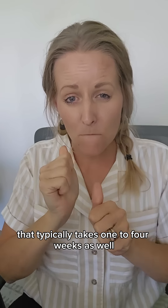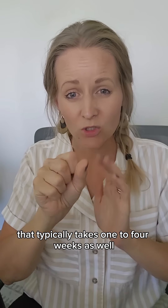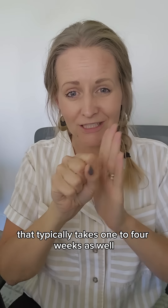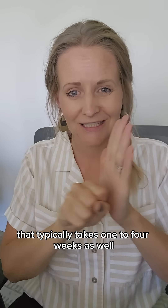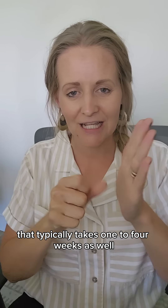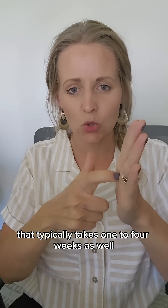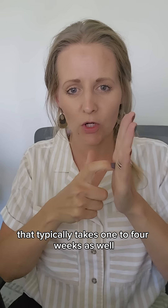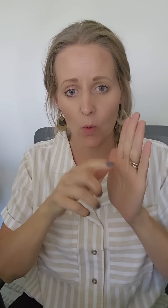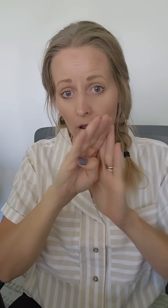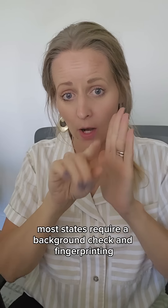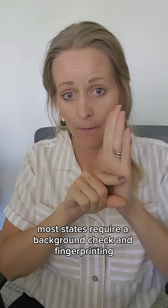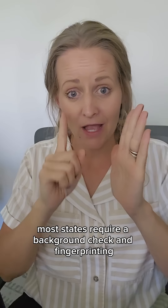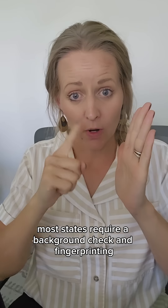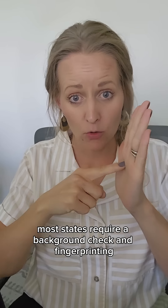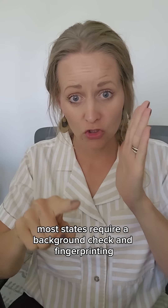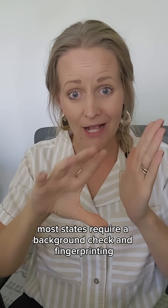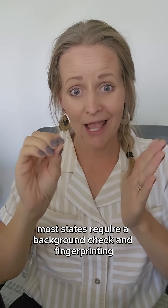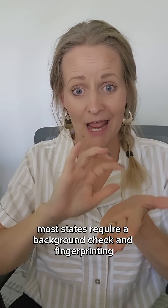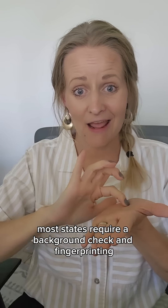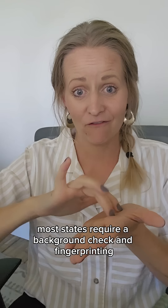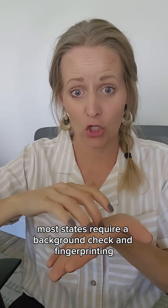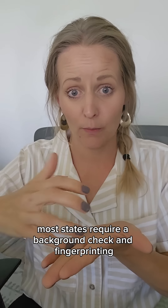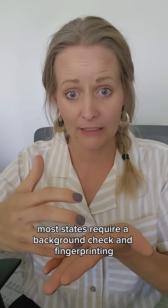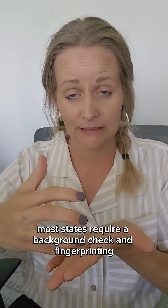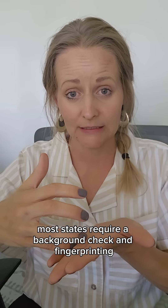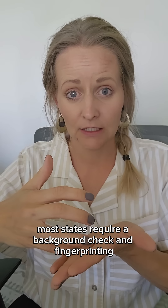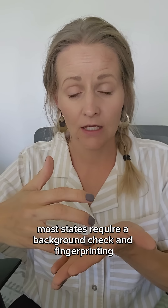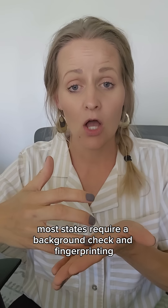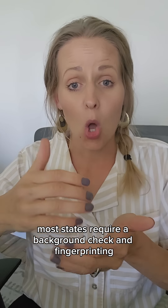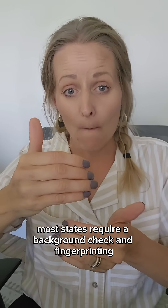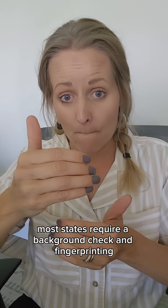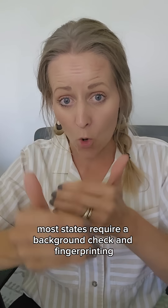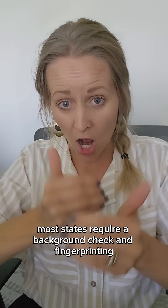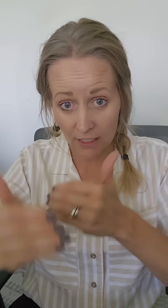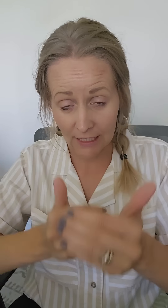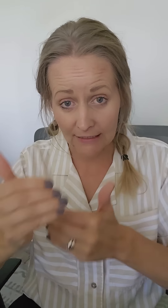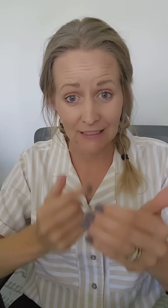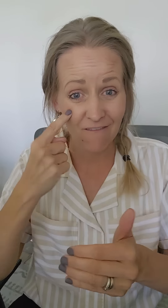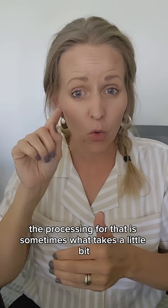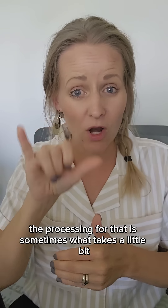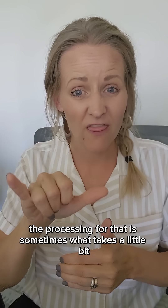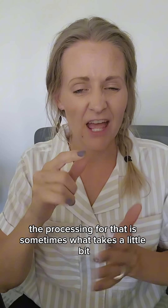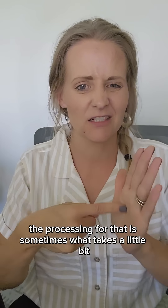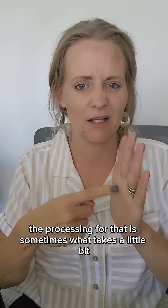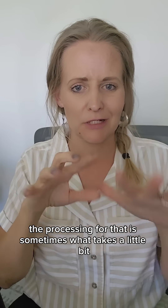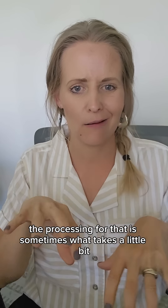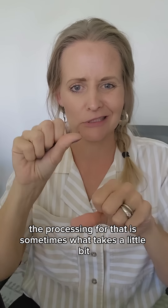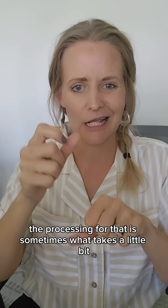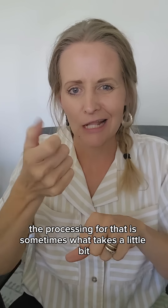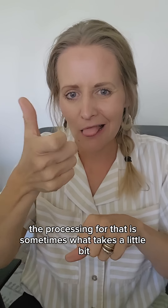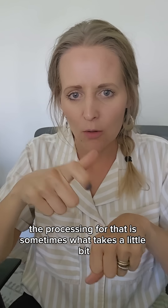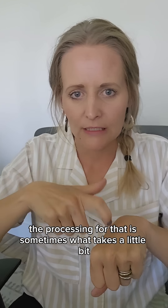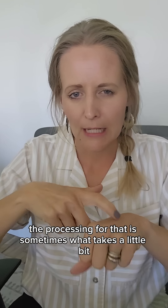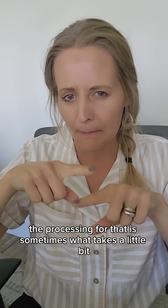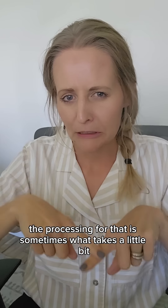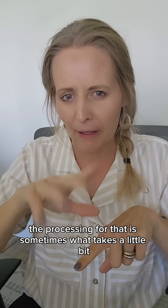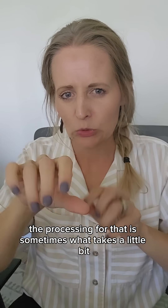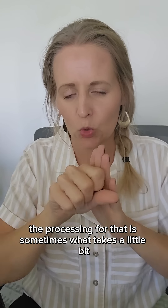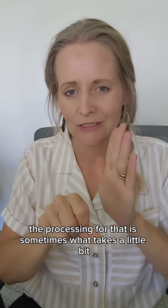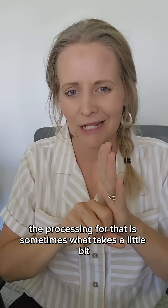as well. Most states require a background check and fingerprinting. The processing for that is sometimes what takes a